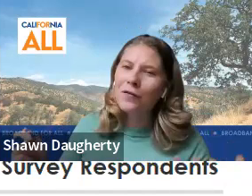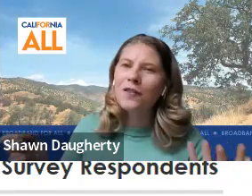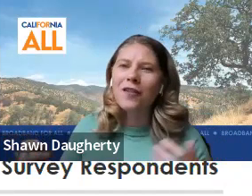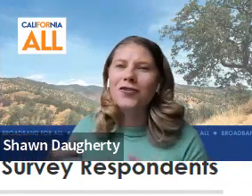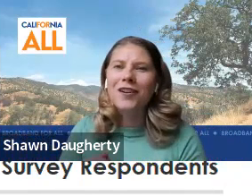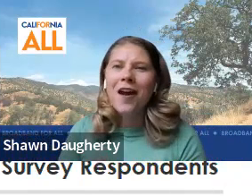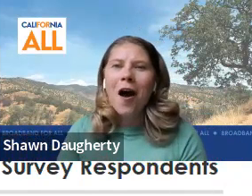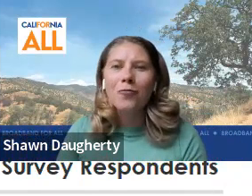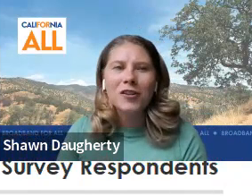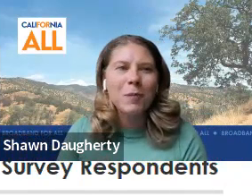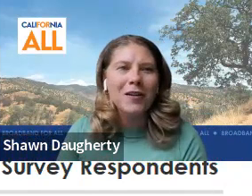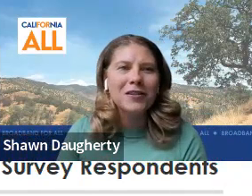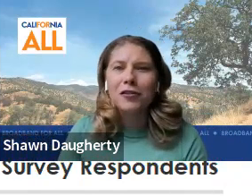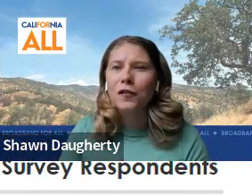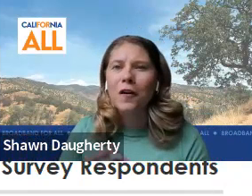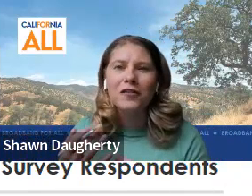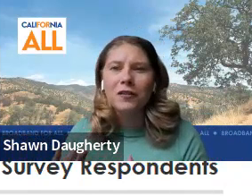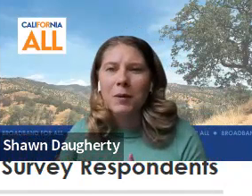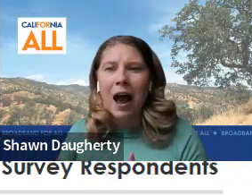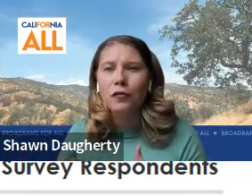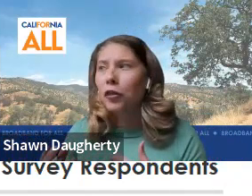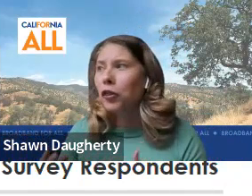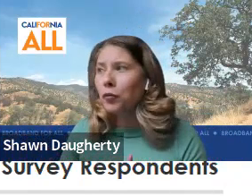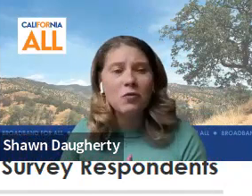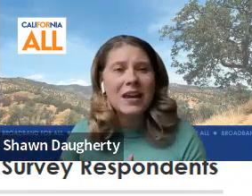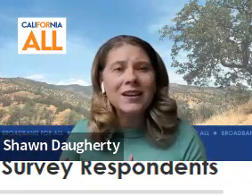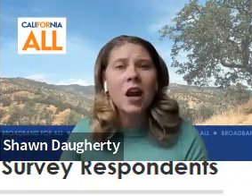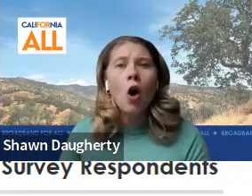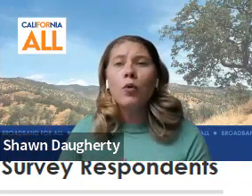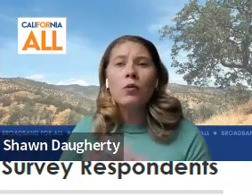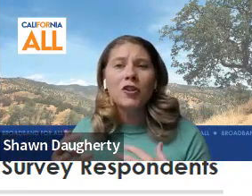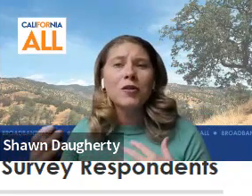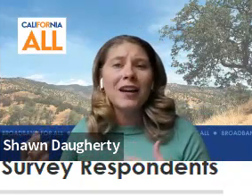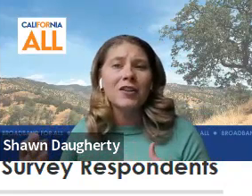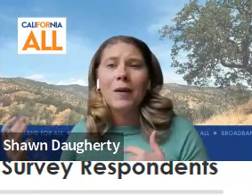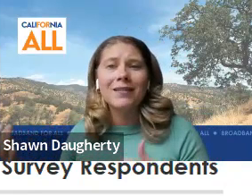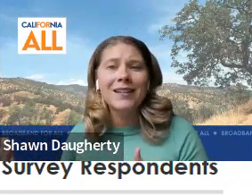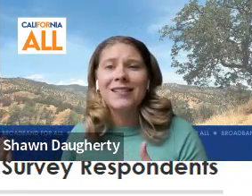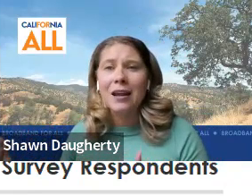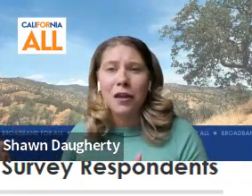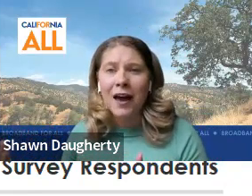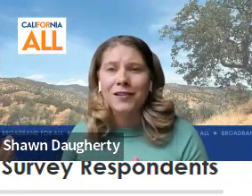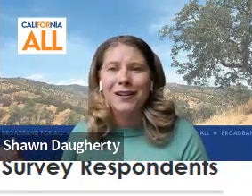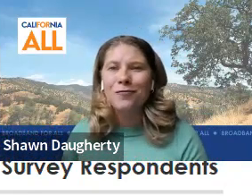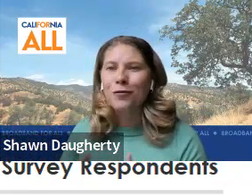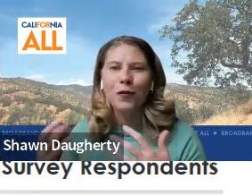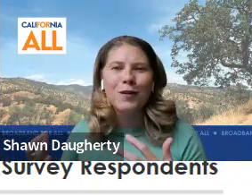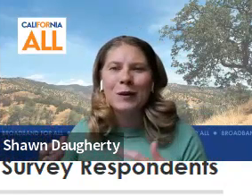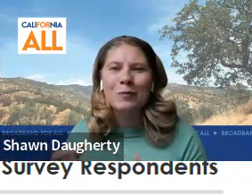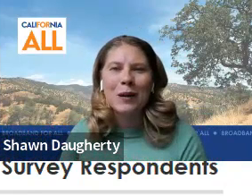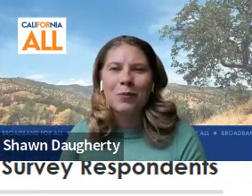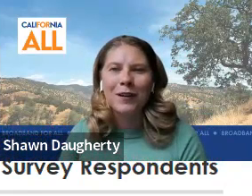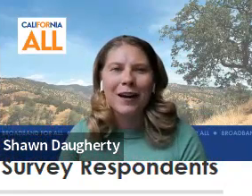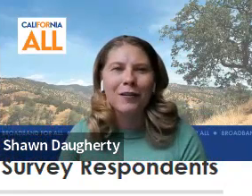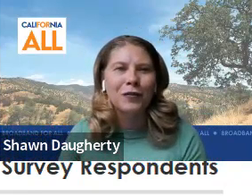had 4,500 responses so far. The survey's been out for 3 weeks. We want to get to at least 10,000 with 40 million people